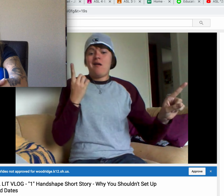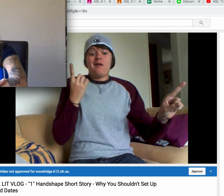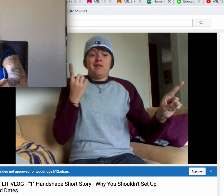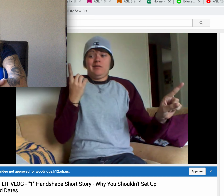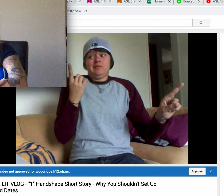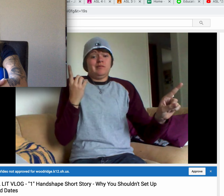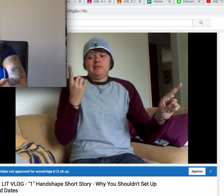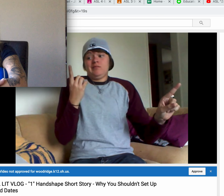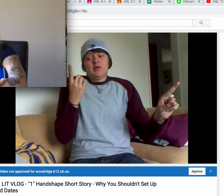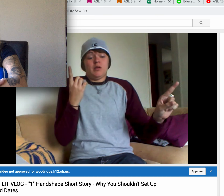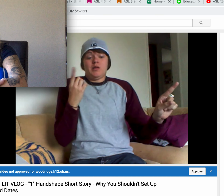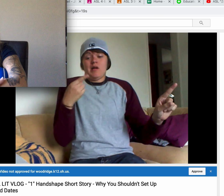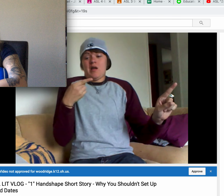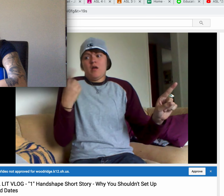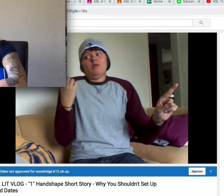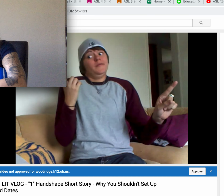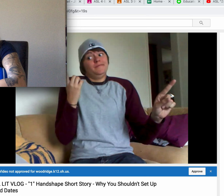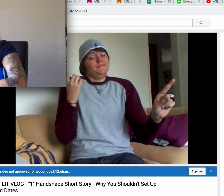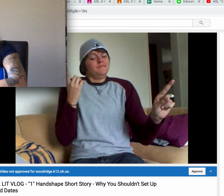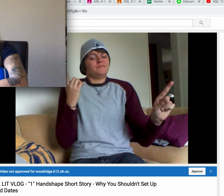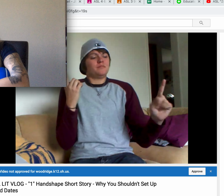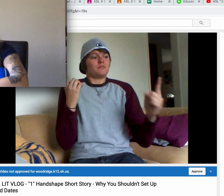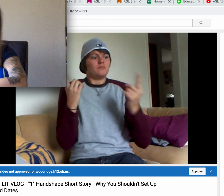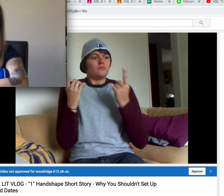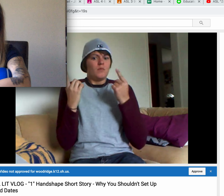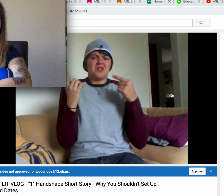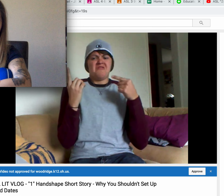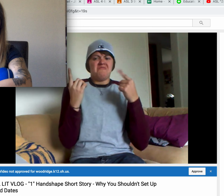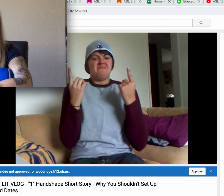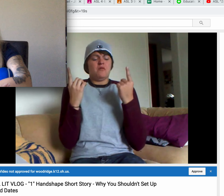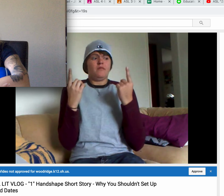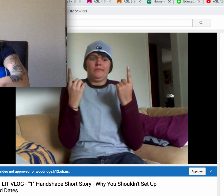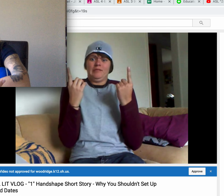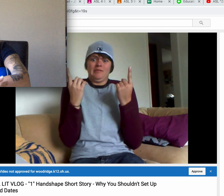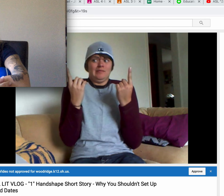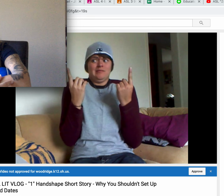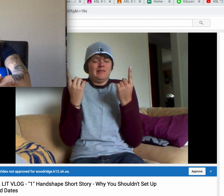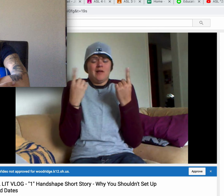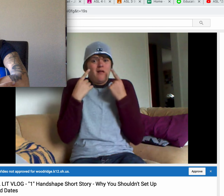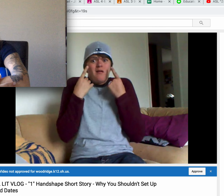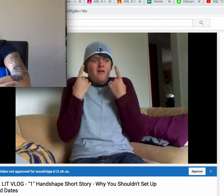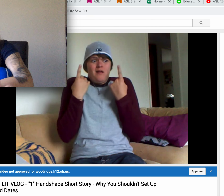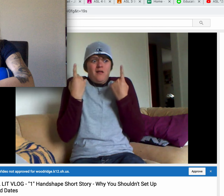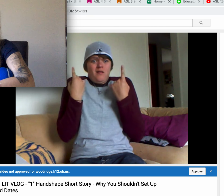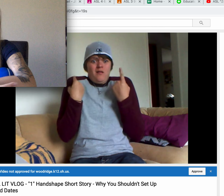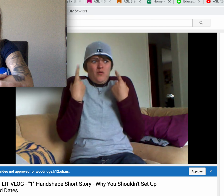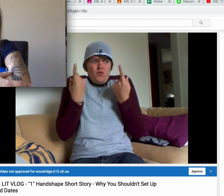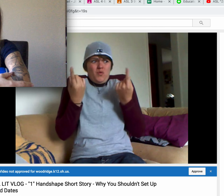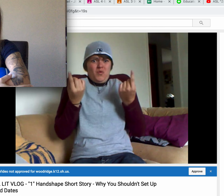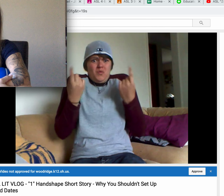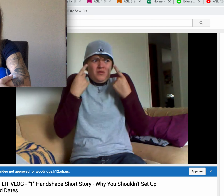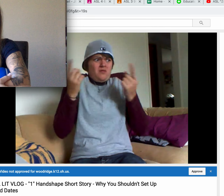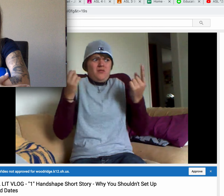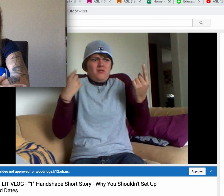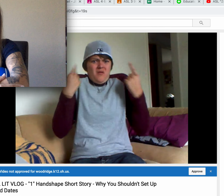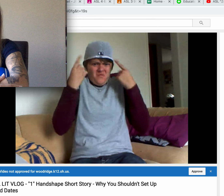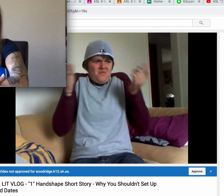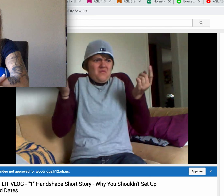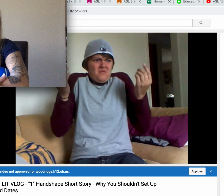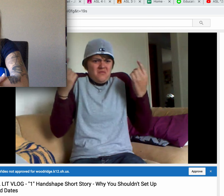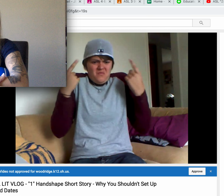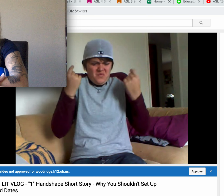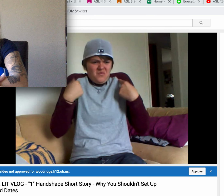And he comes back to her. She did this, no. He did this, no. I don't know. I don't know what to